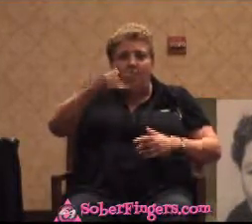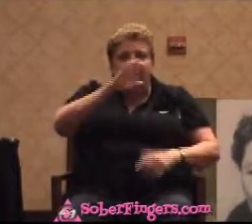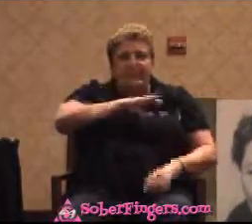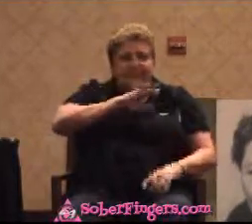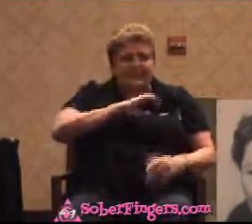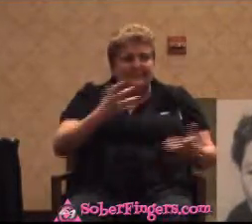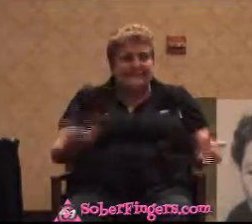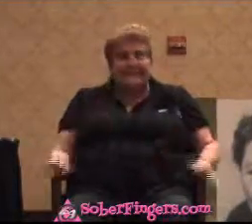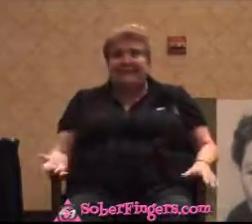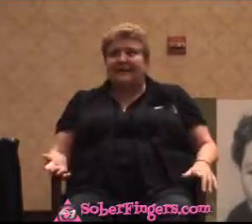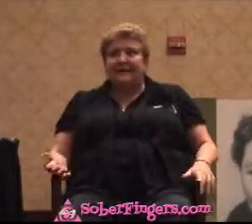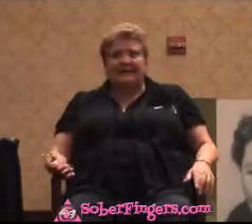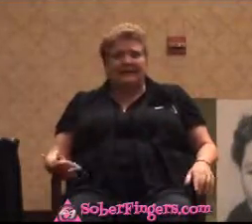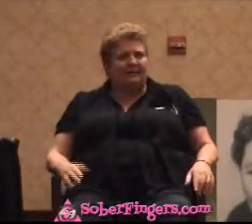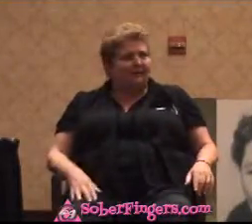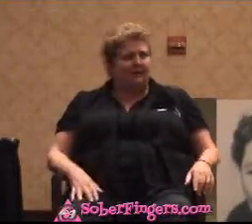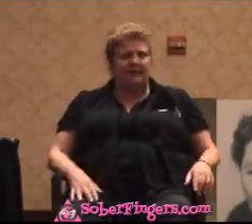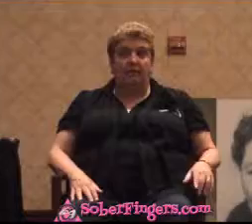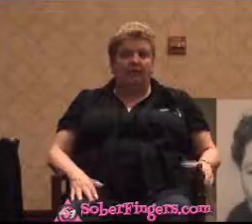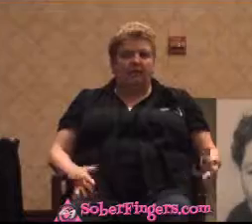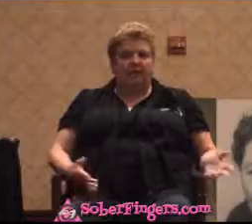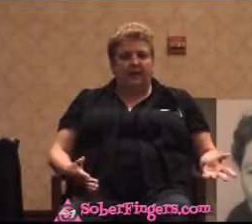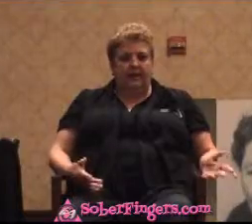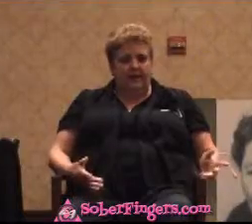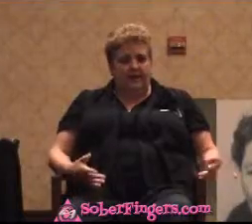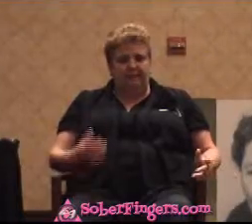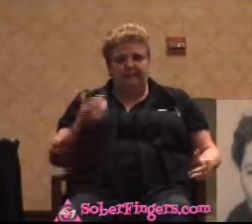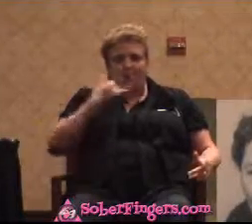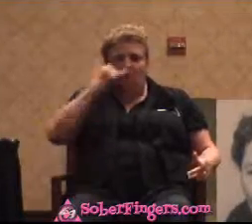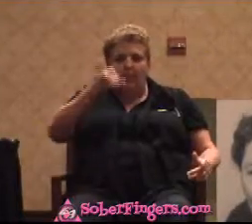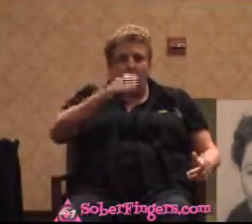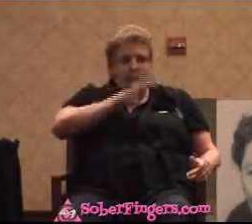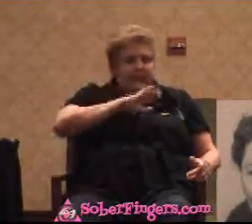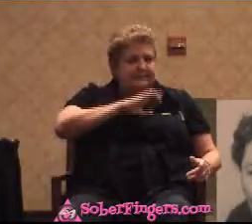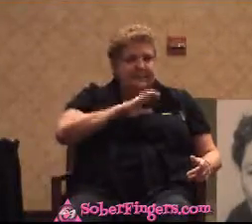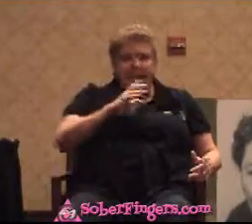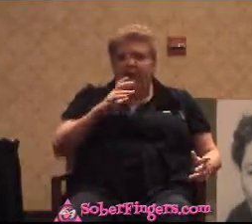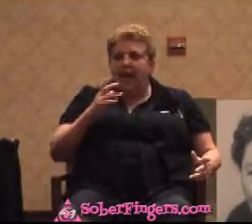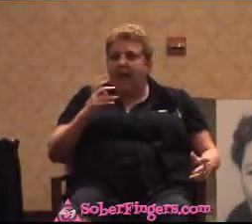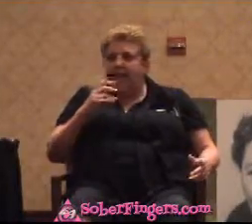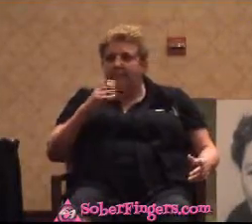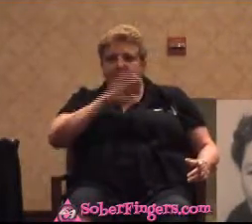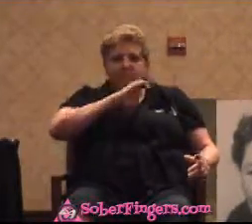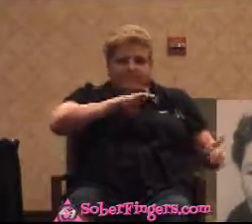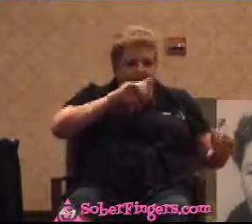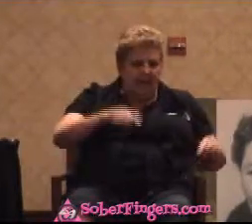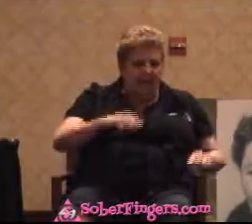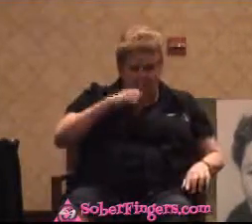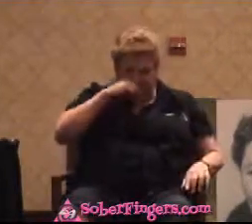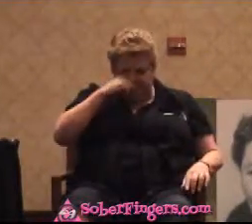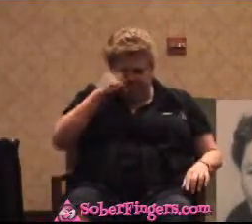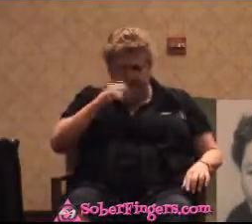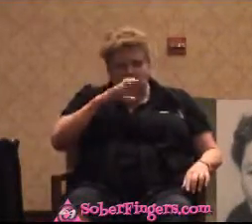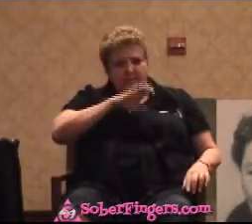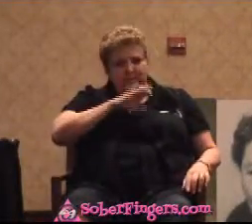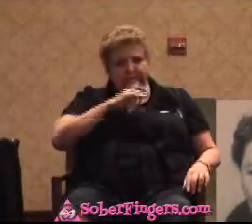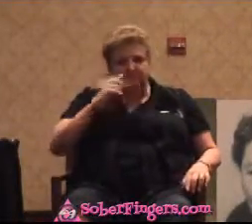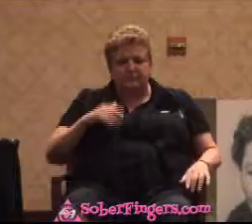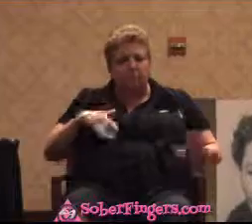get to the next window, that's going on. He calls the police, and the police come, and the police gets out of the car, and he's walking towards